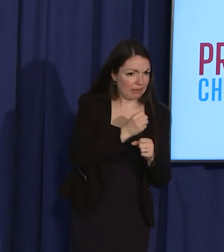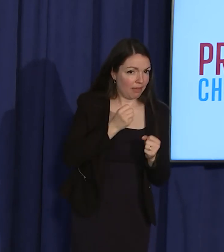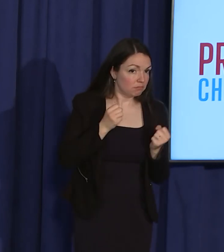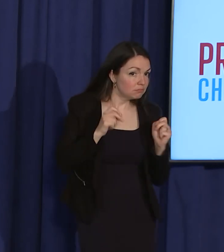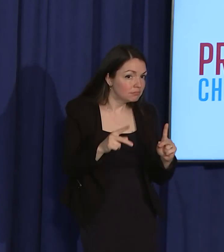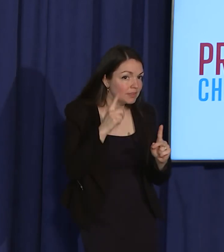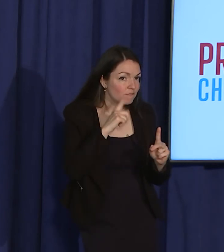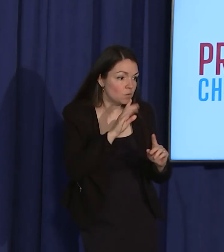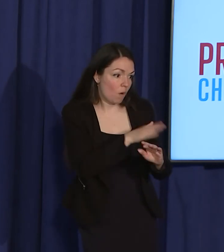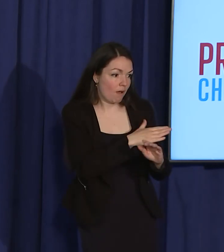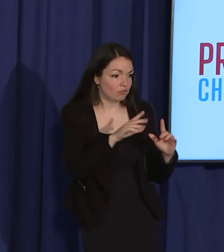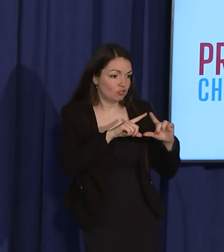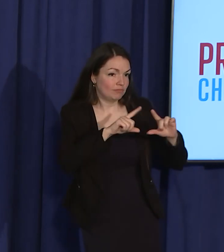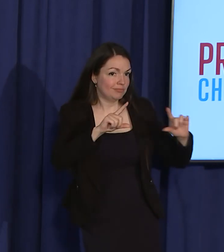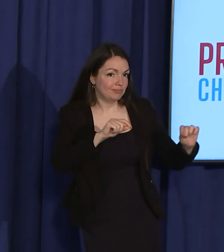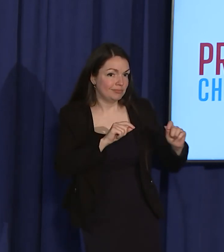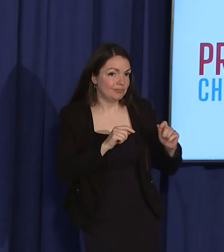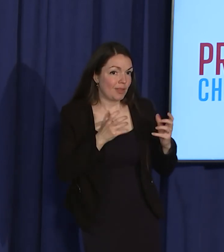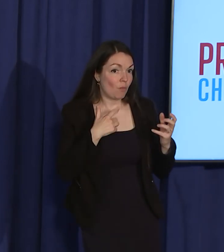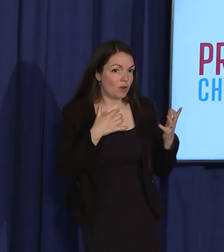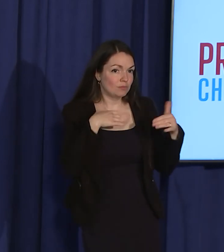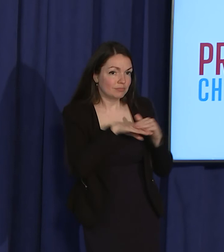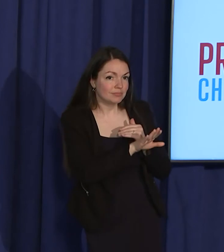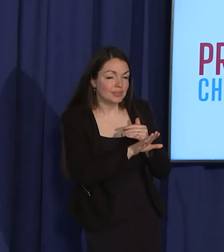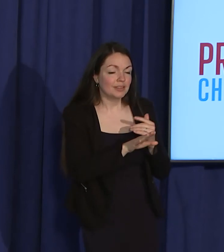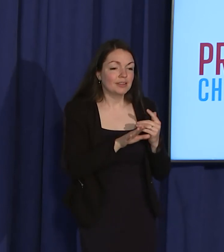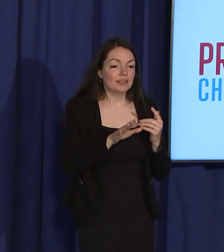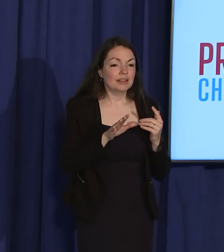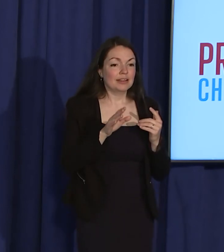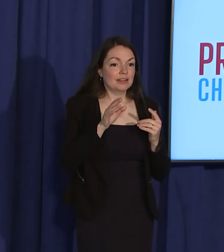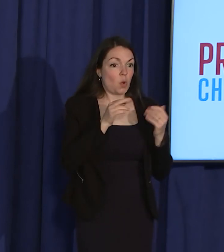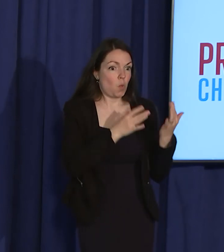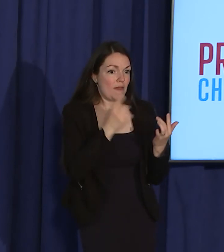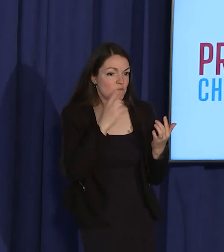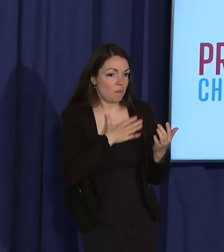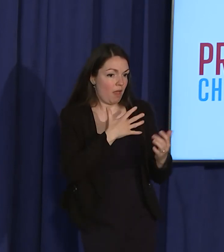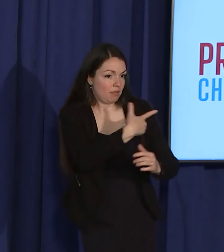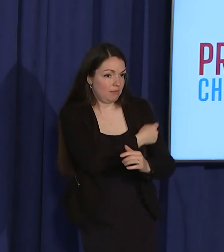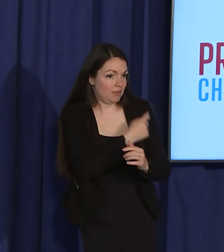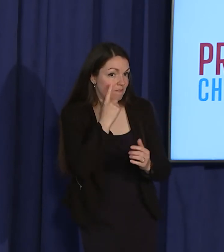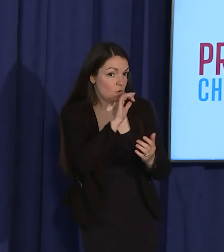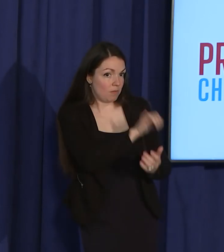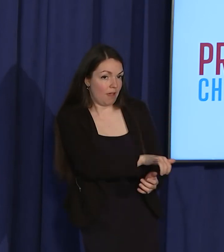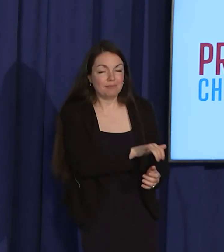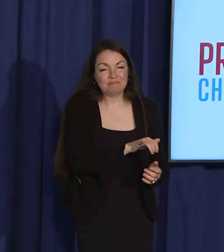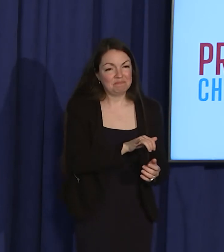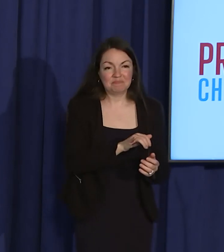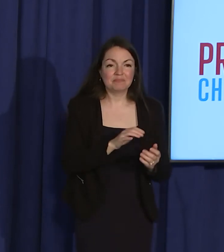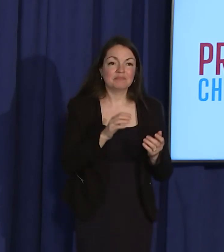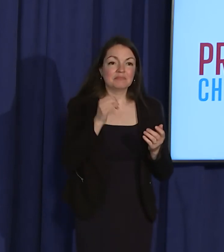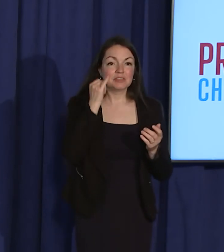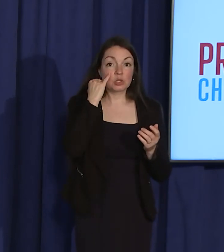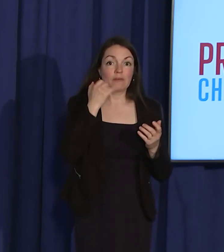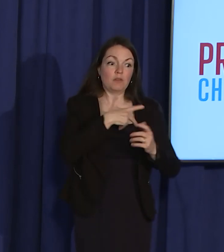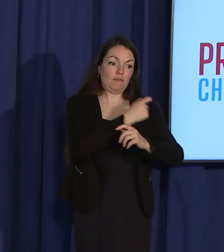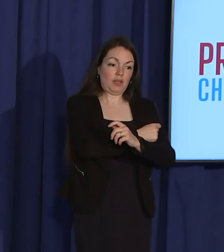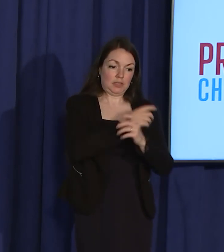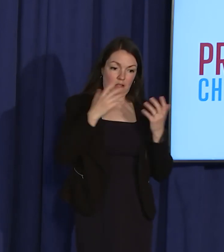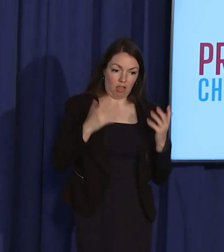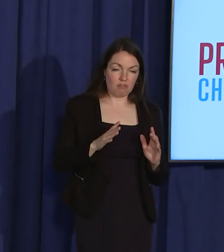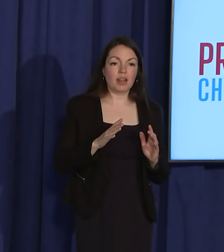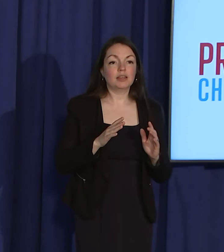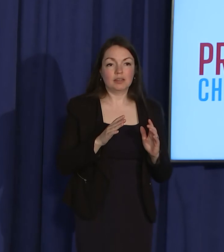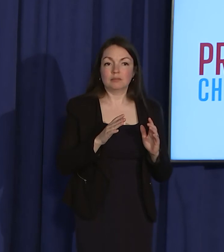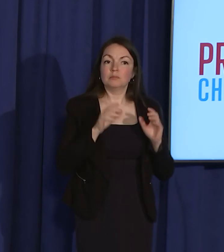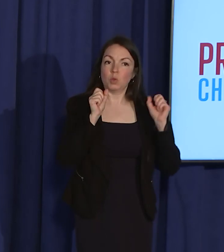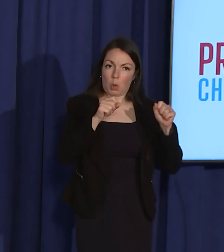for a concert pass or something I really want to do. We'll make sure that that opportunity is available to people regardless of whether they're vaccinated. So I don't want to kind of